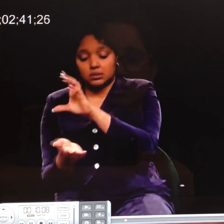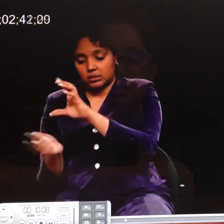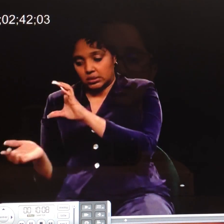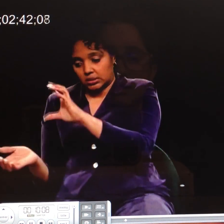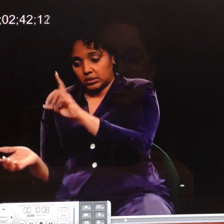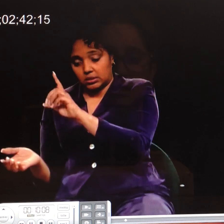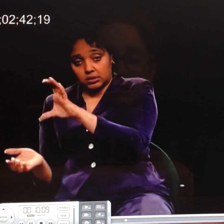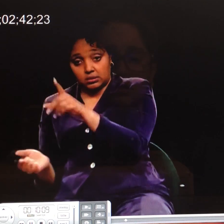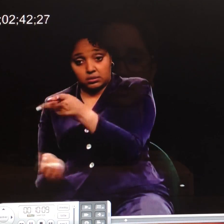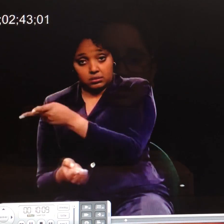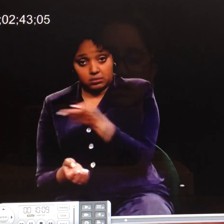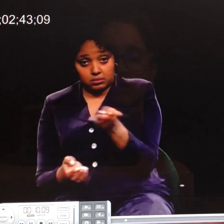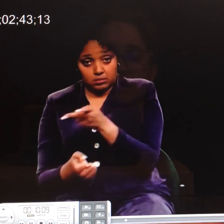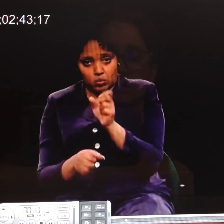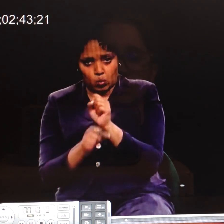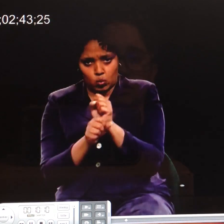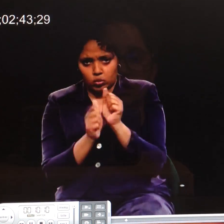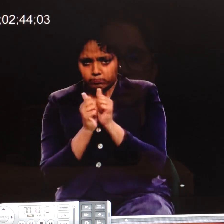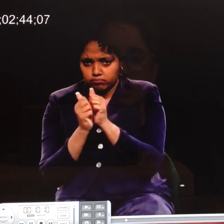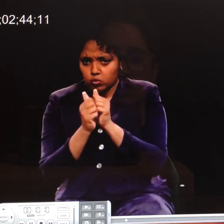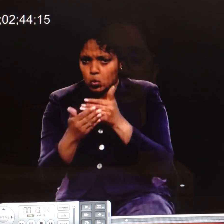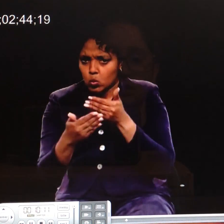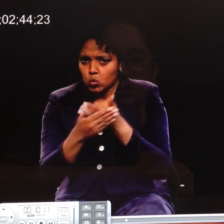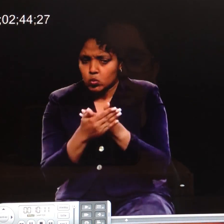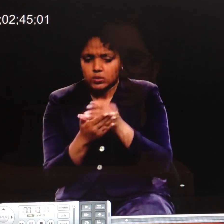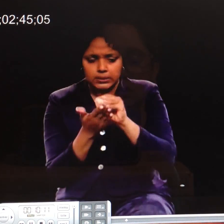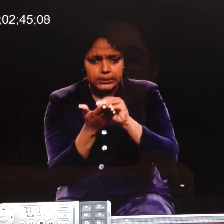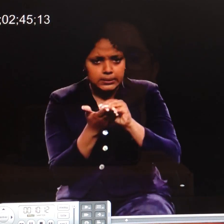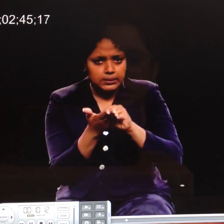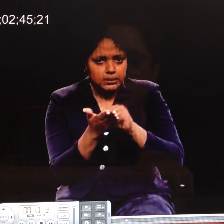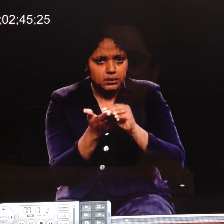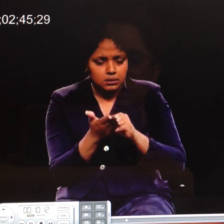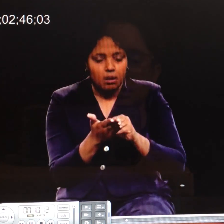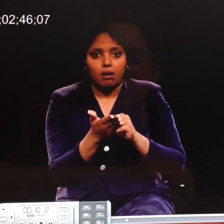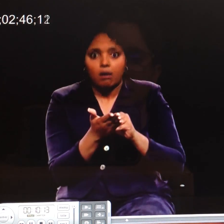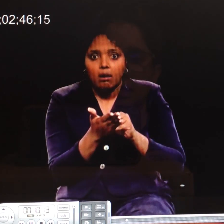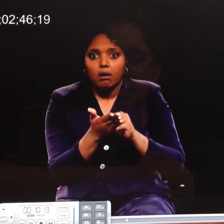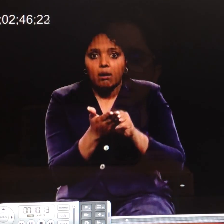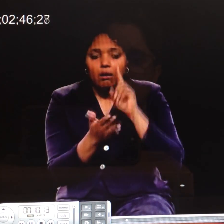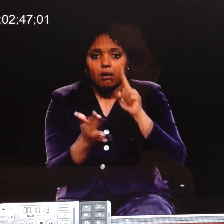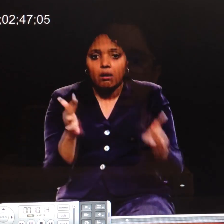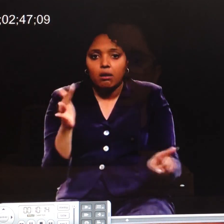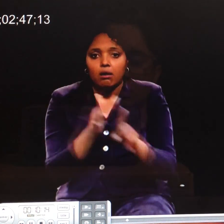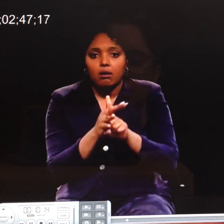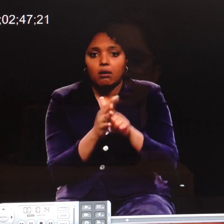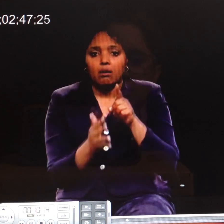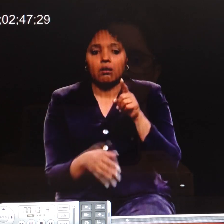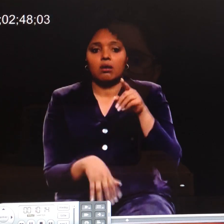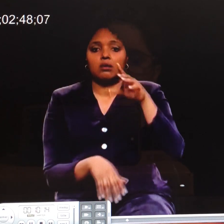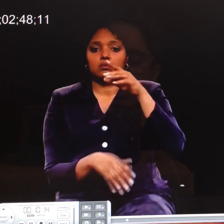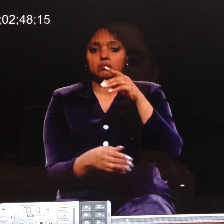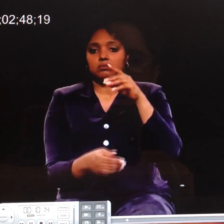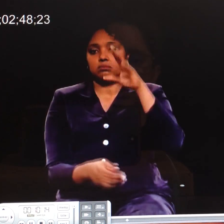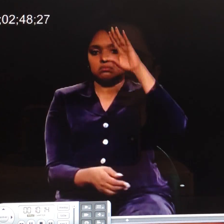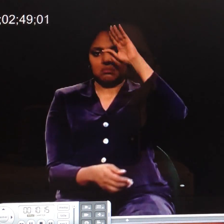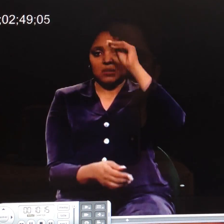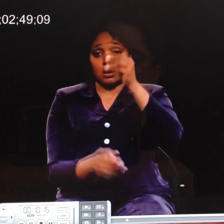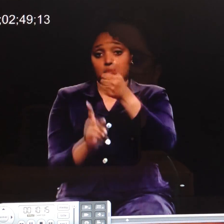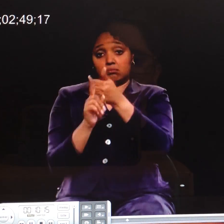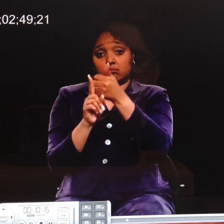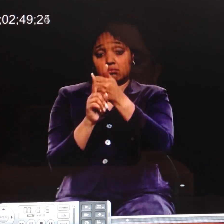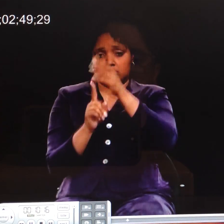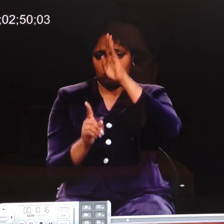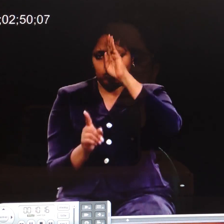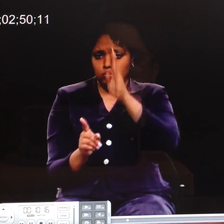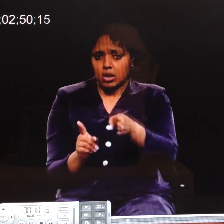continued. The CDC continued working together with doctors very closely, taking note of